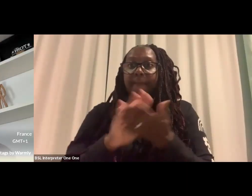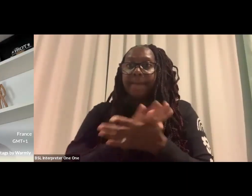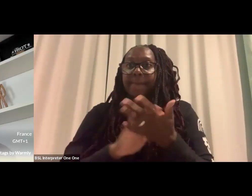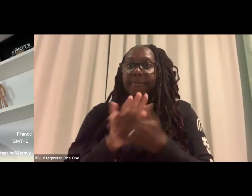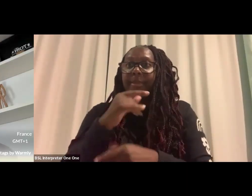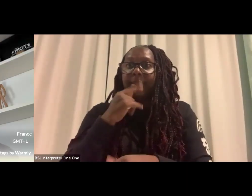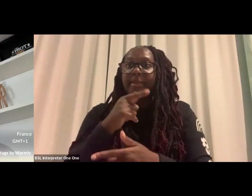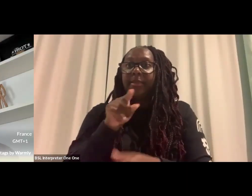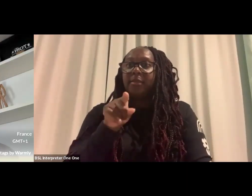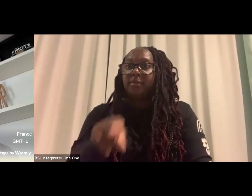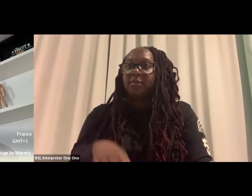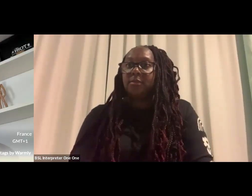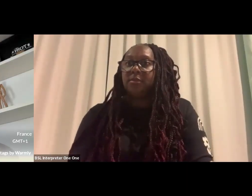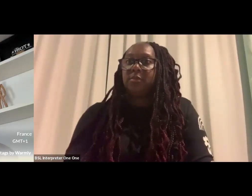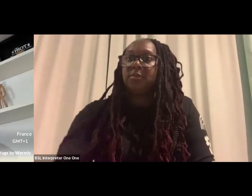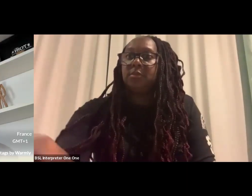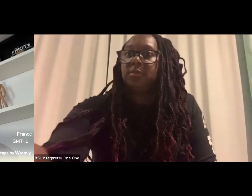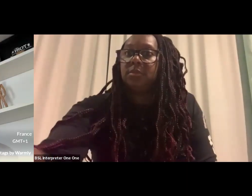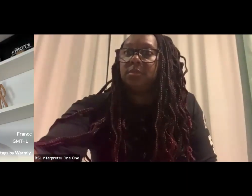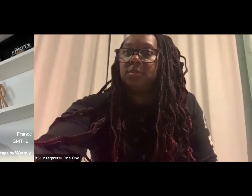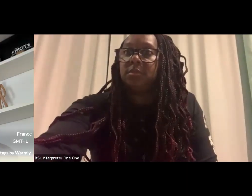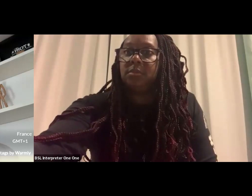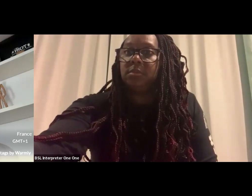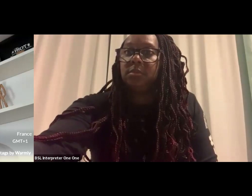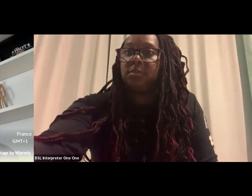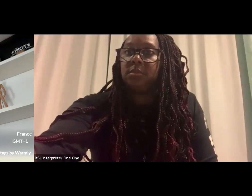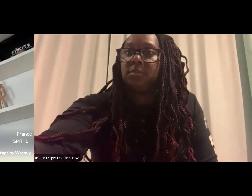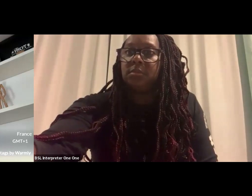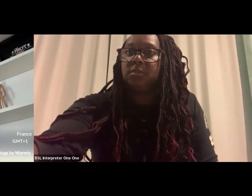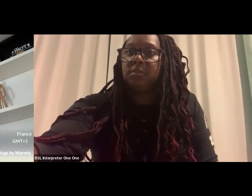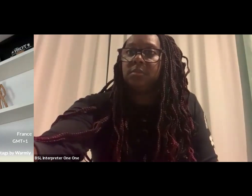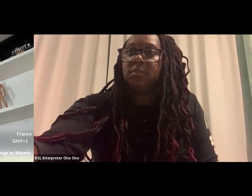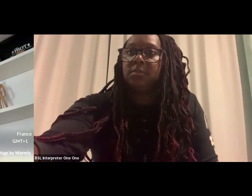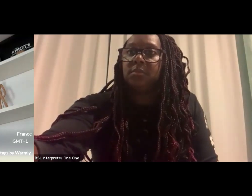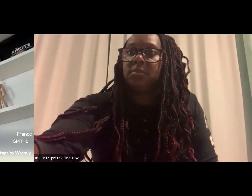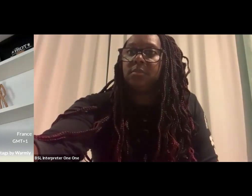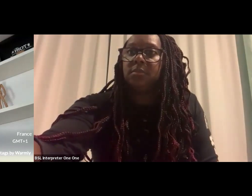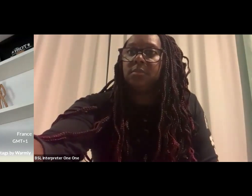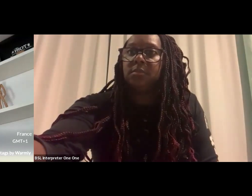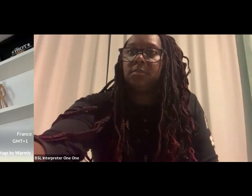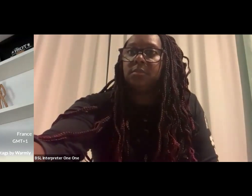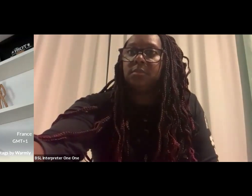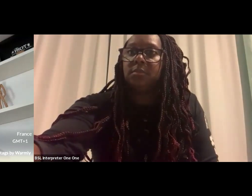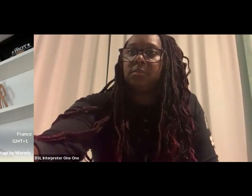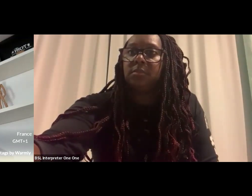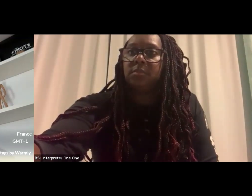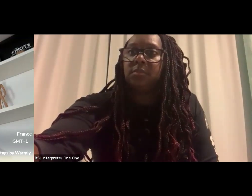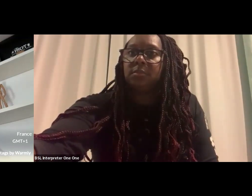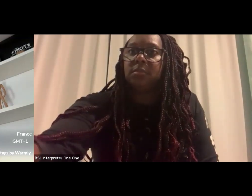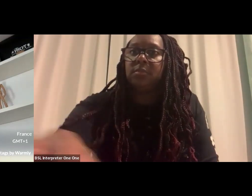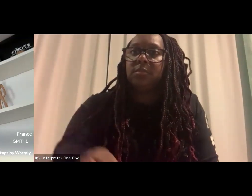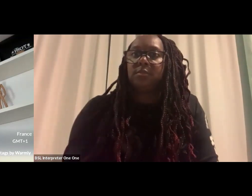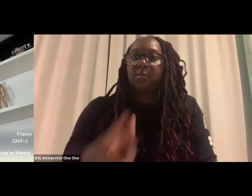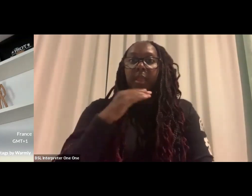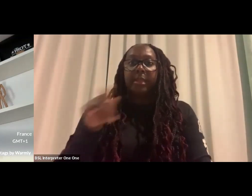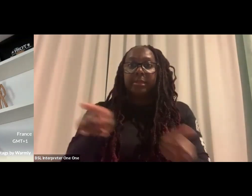impact assessments. So a fairly complete package. We've tried to design this course in a very